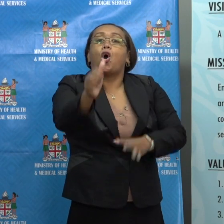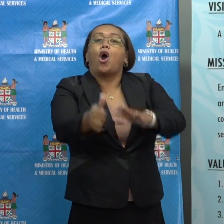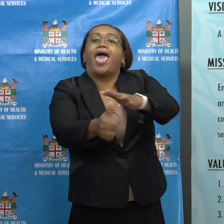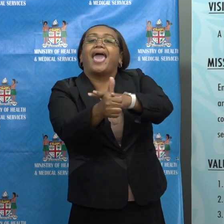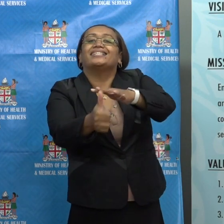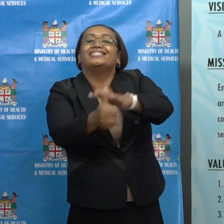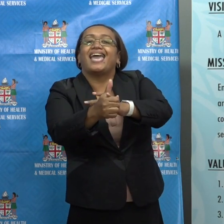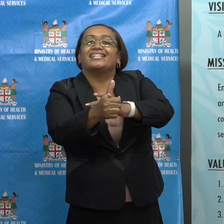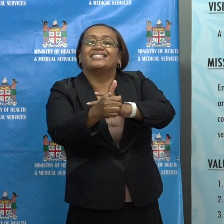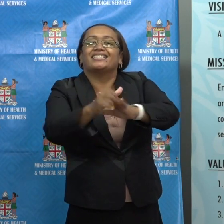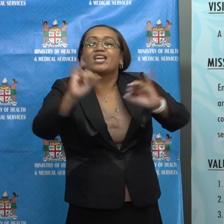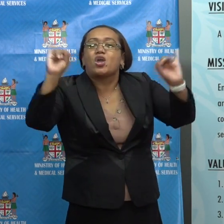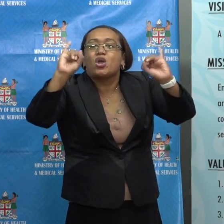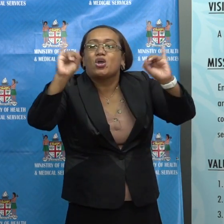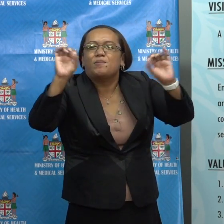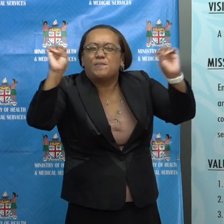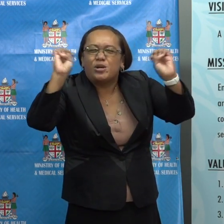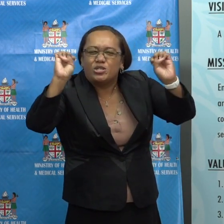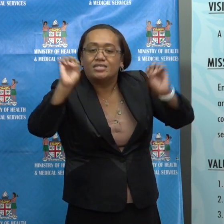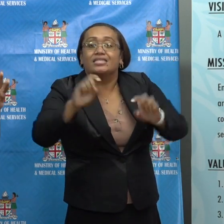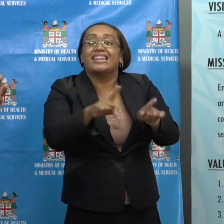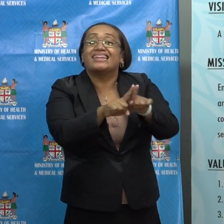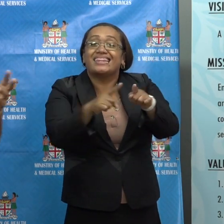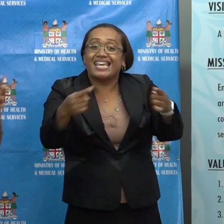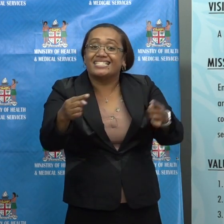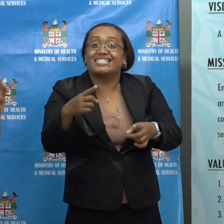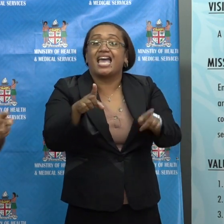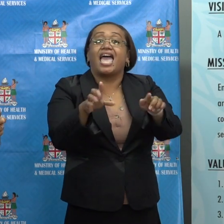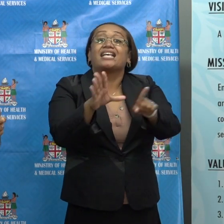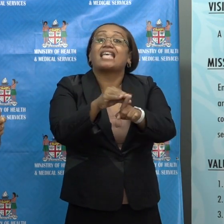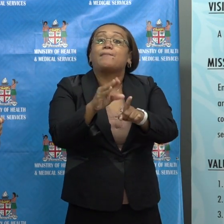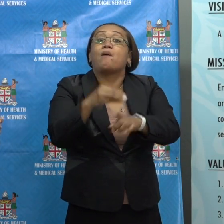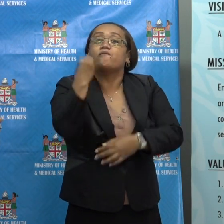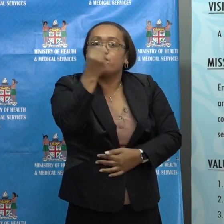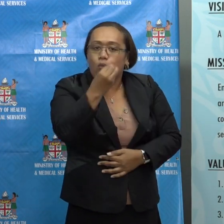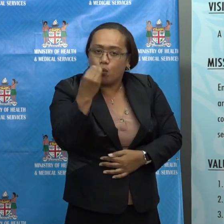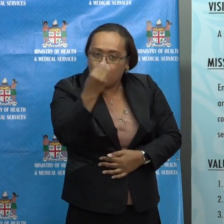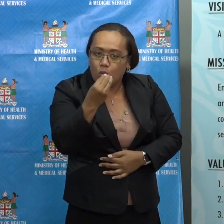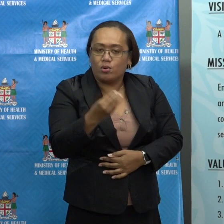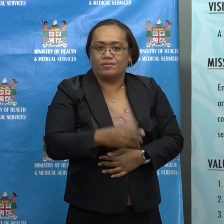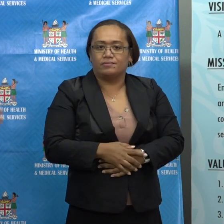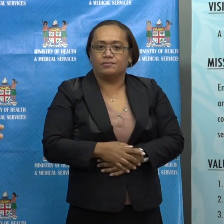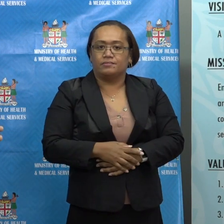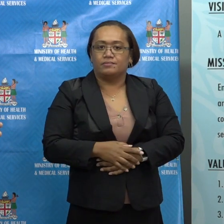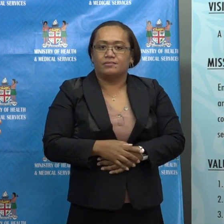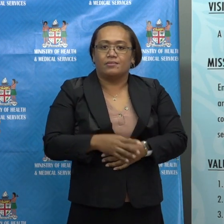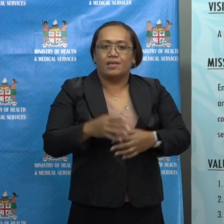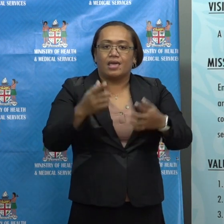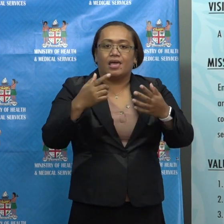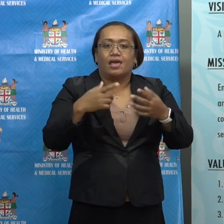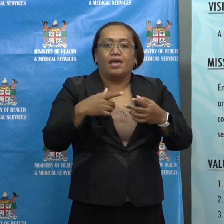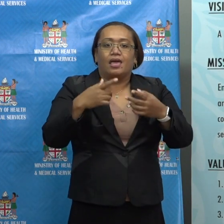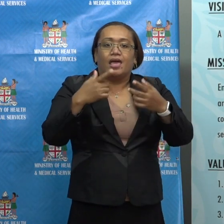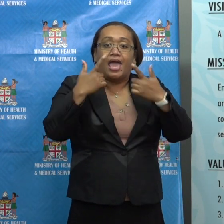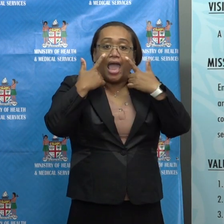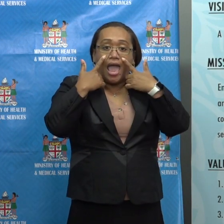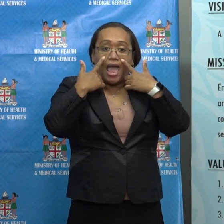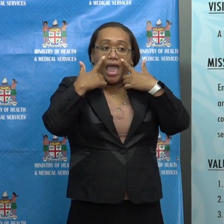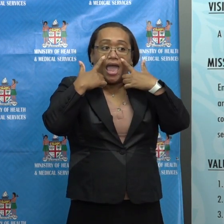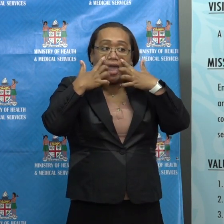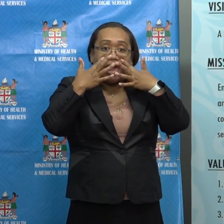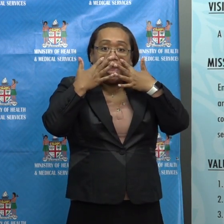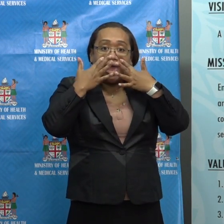essentials. It's not going to be like completely like a curfew. Curfew is still between 11 and